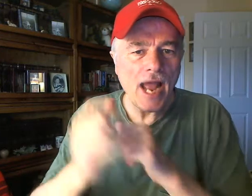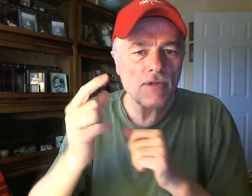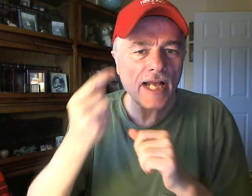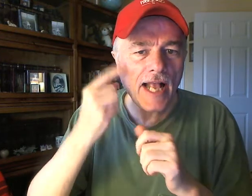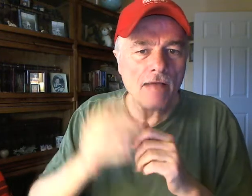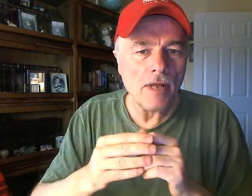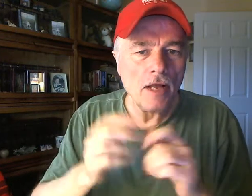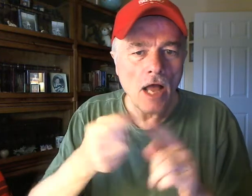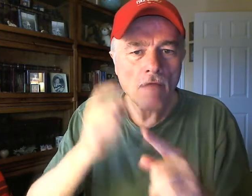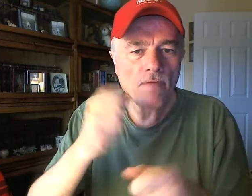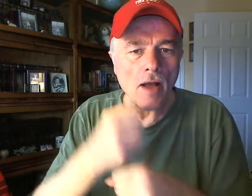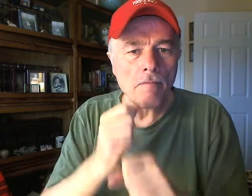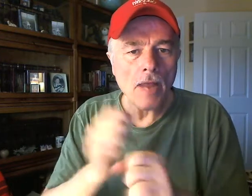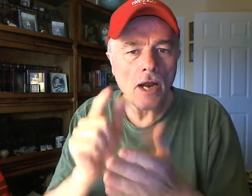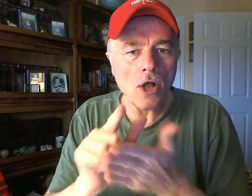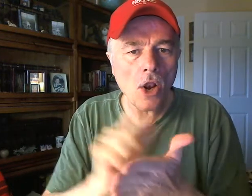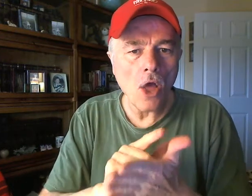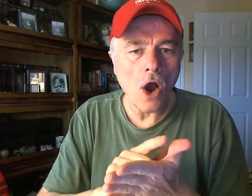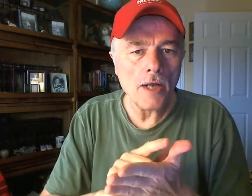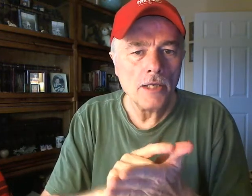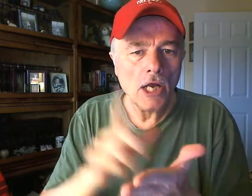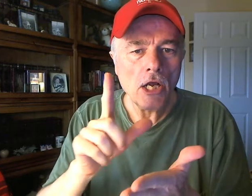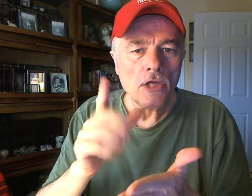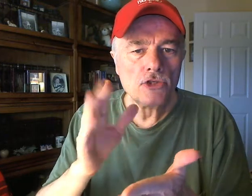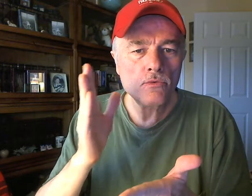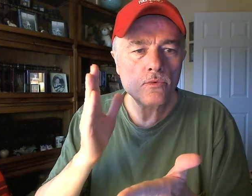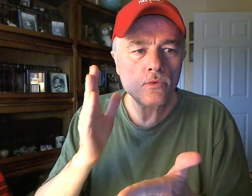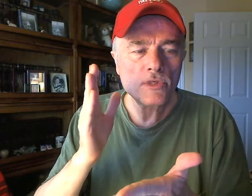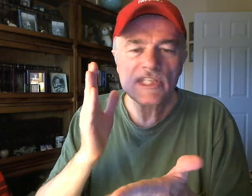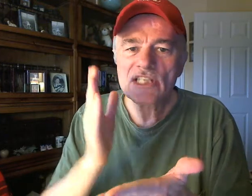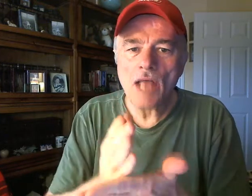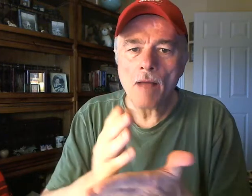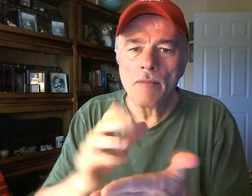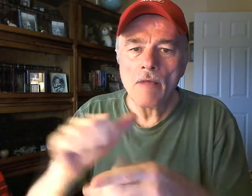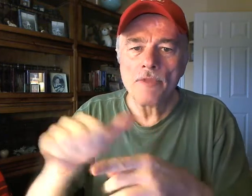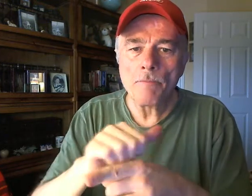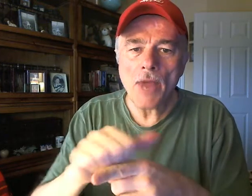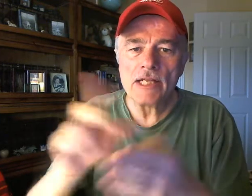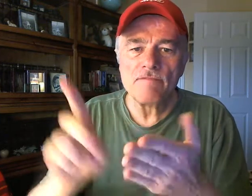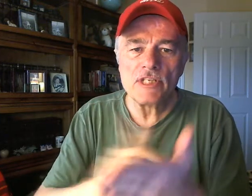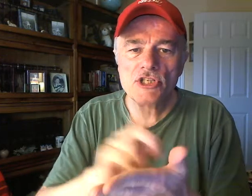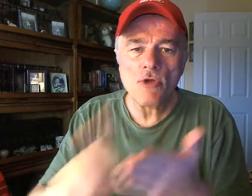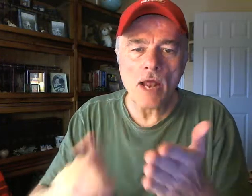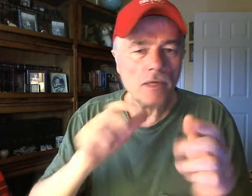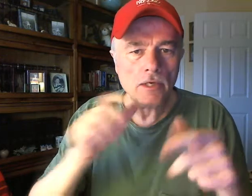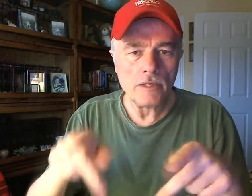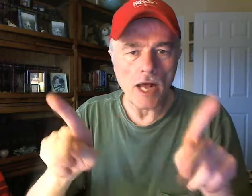county government for make a law to stop the pathetic